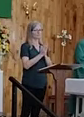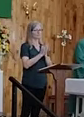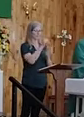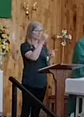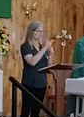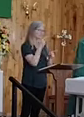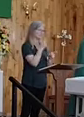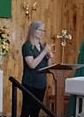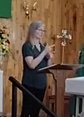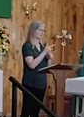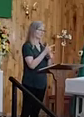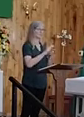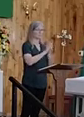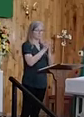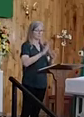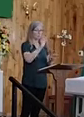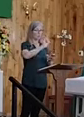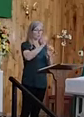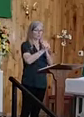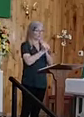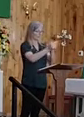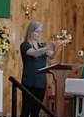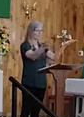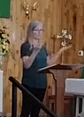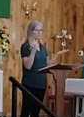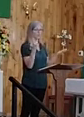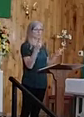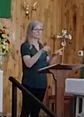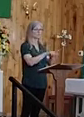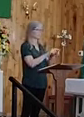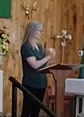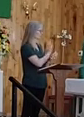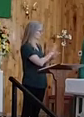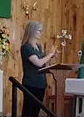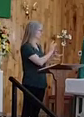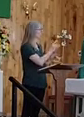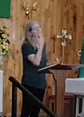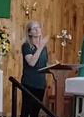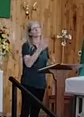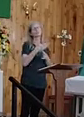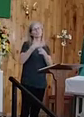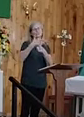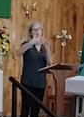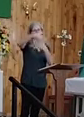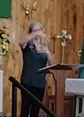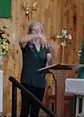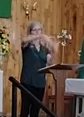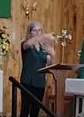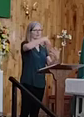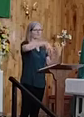and sisters, the peace of the Lord be with you always. Amen. Thank you. Let us share a sign of peace with each other.